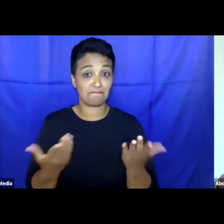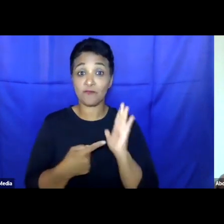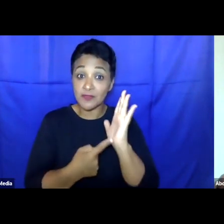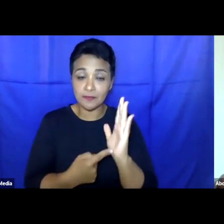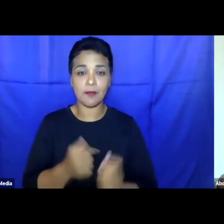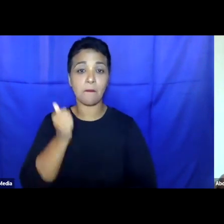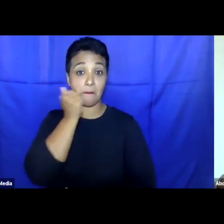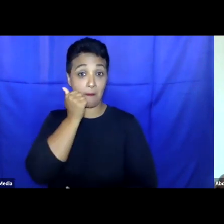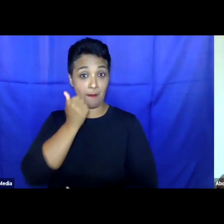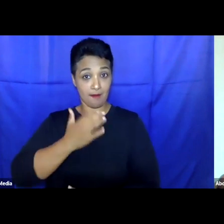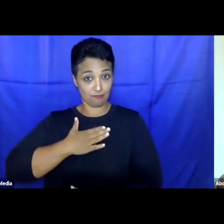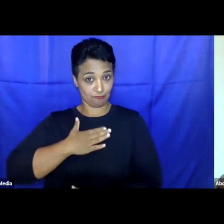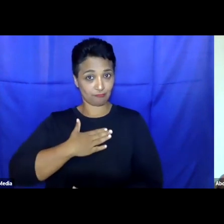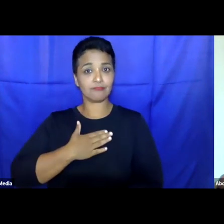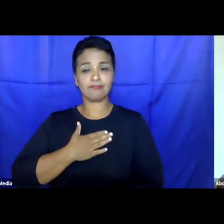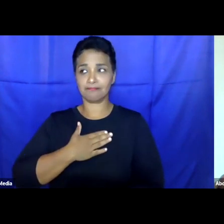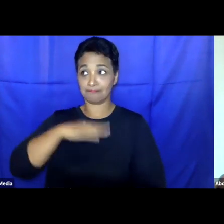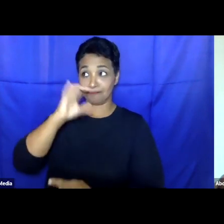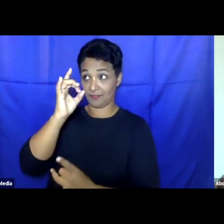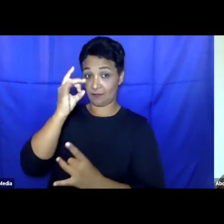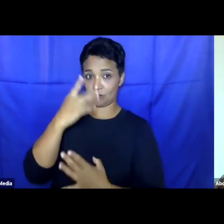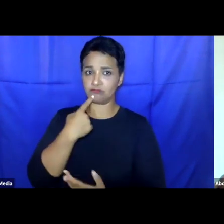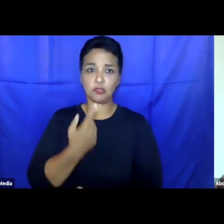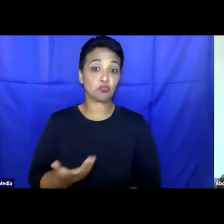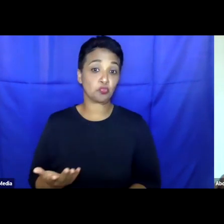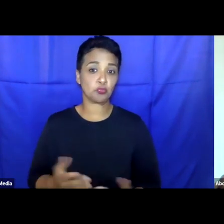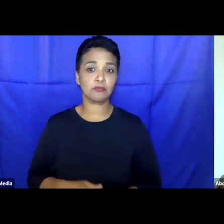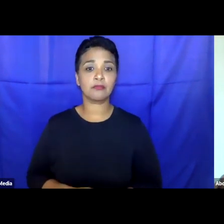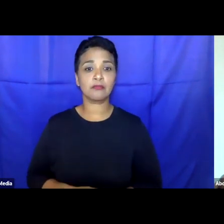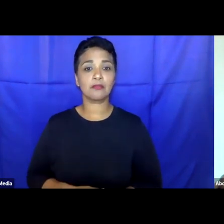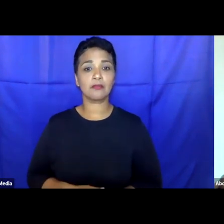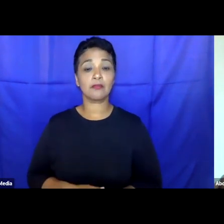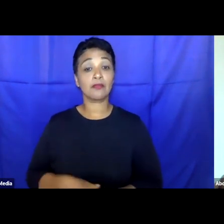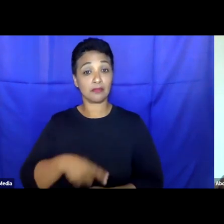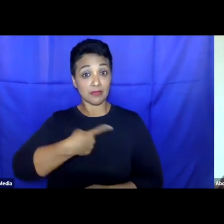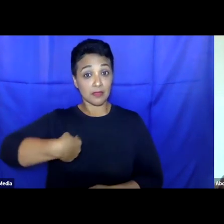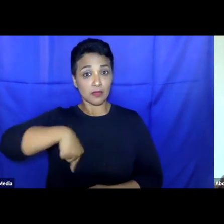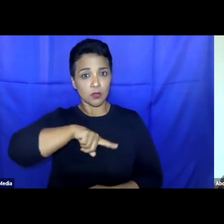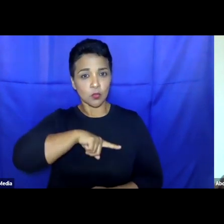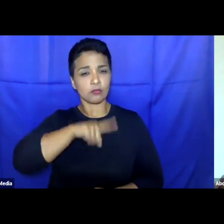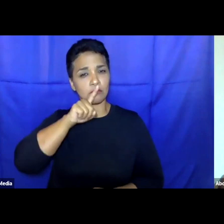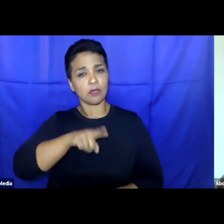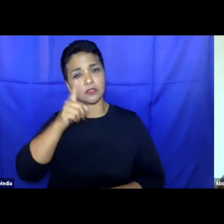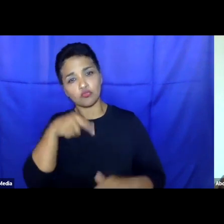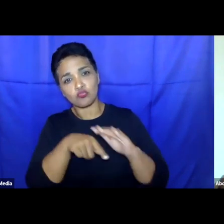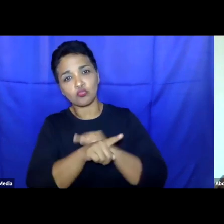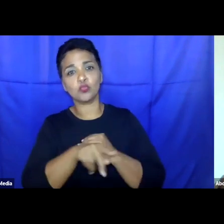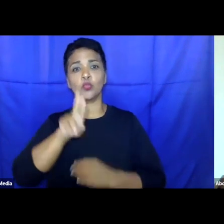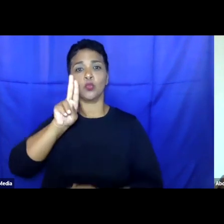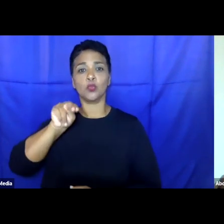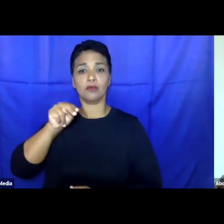me that if our ration cards were posted for resettlement interviews by